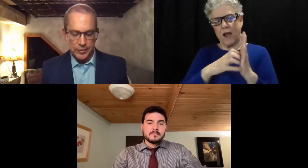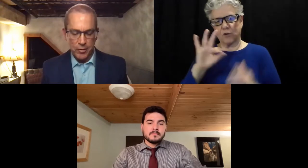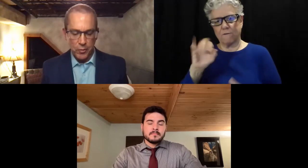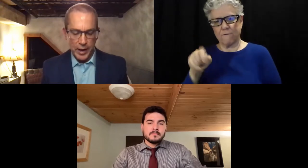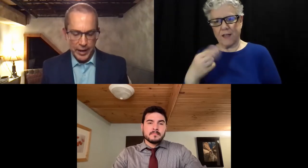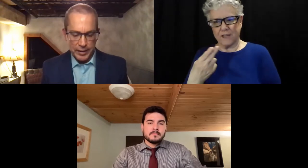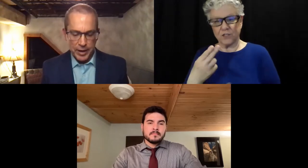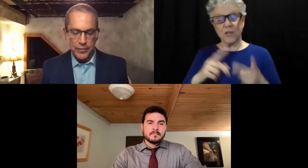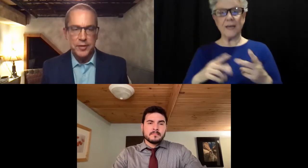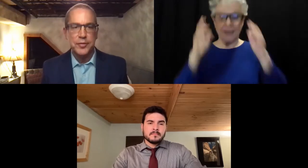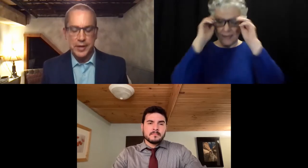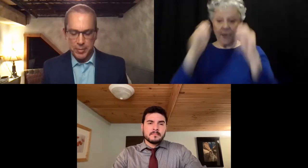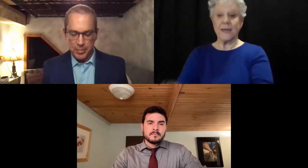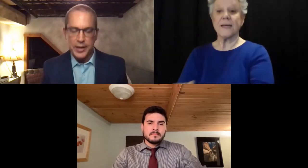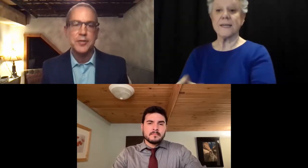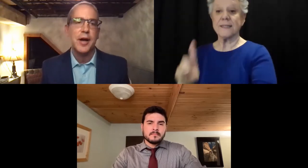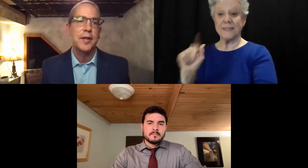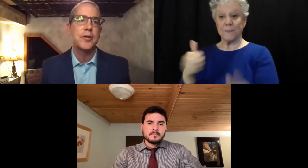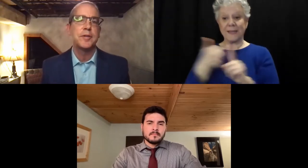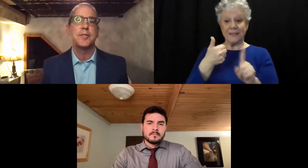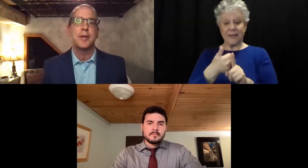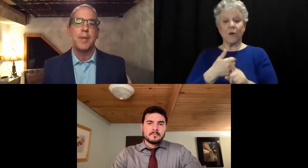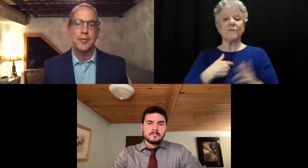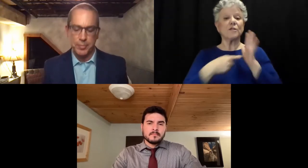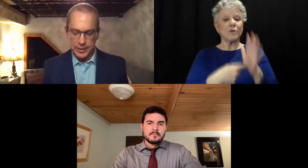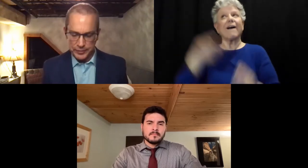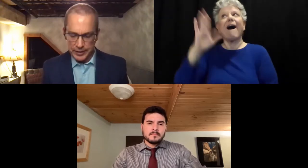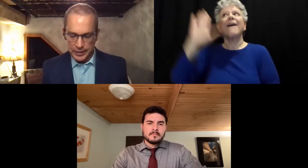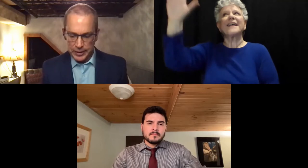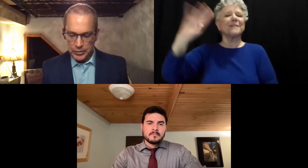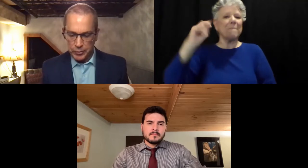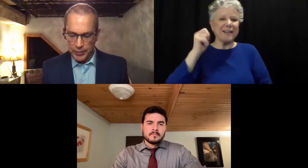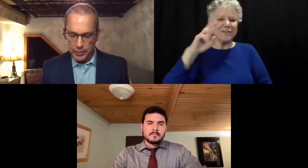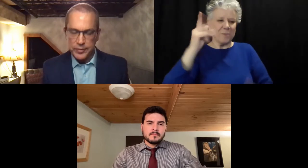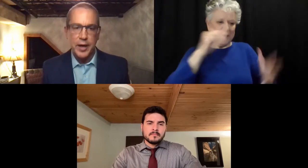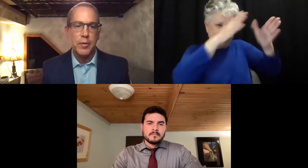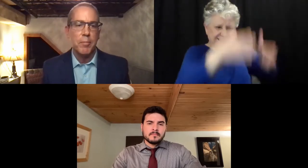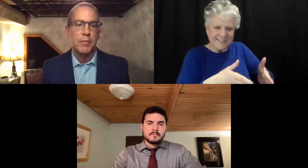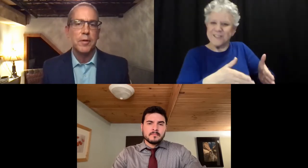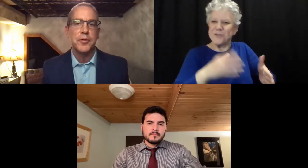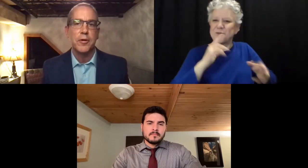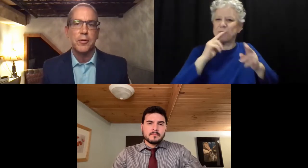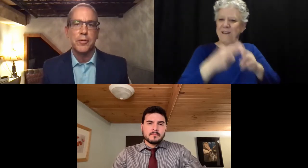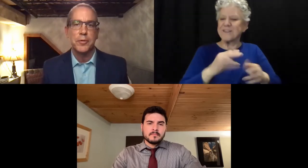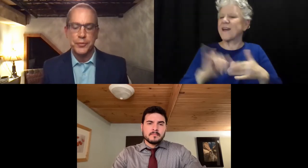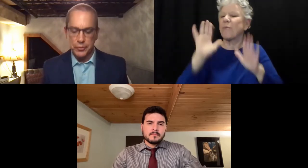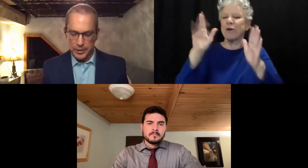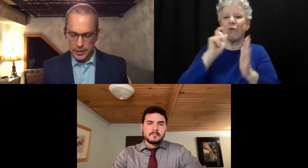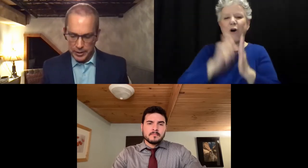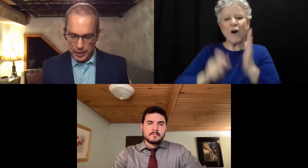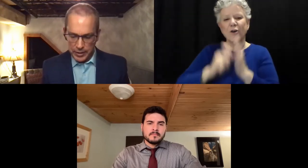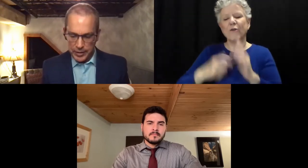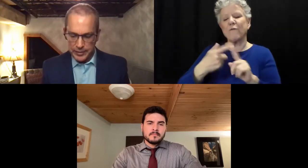Disability in its own way manifests the human body as God's artistic masterpiece, to reference that marvelous article from the